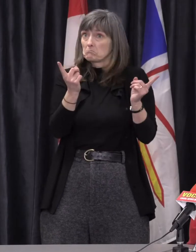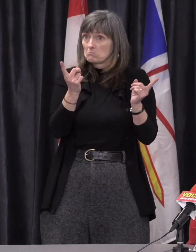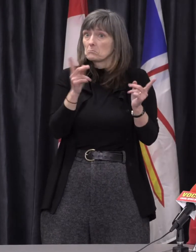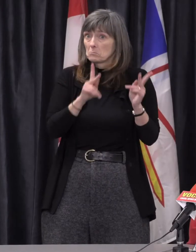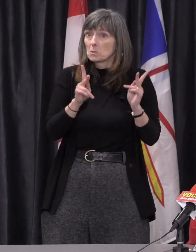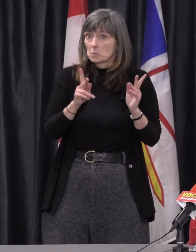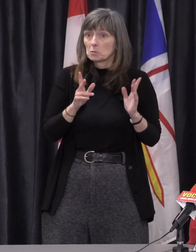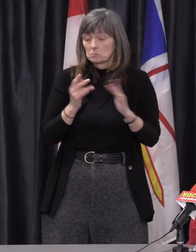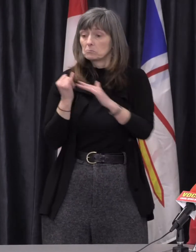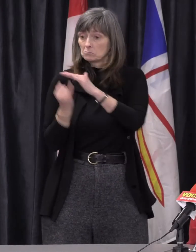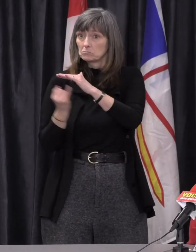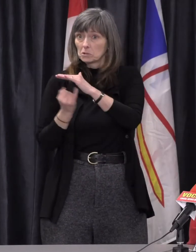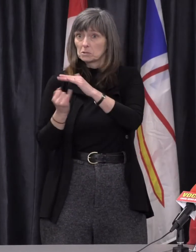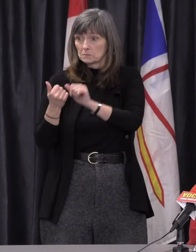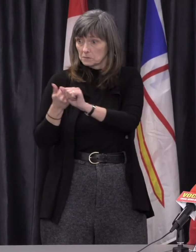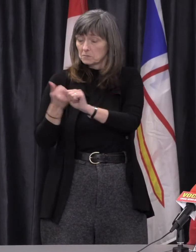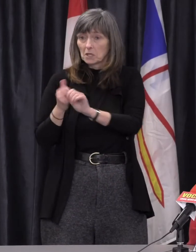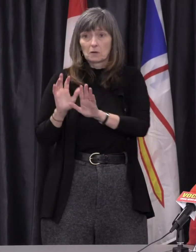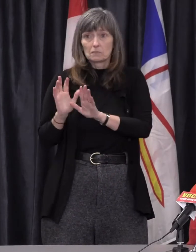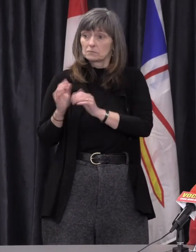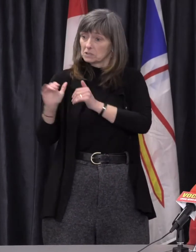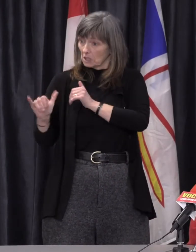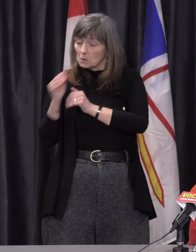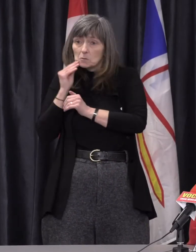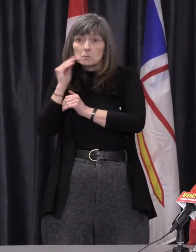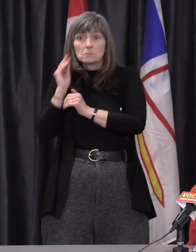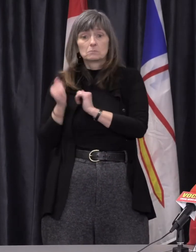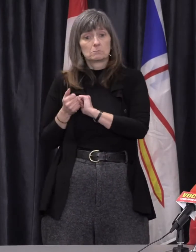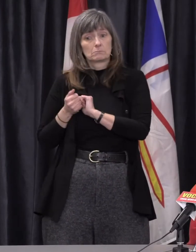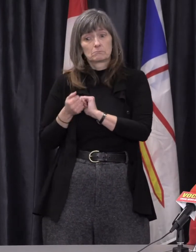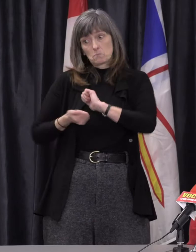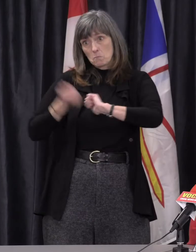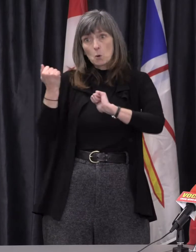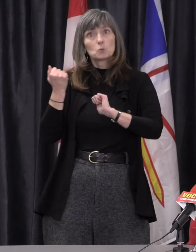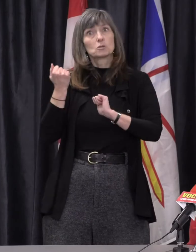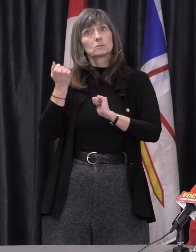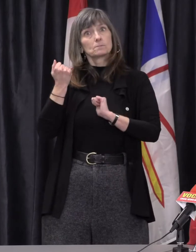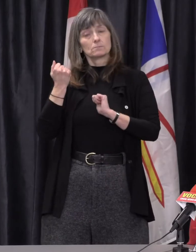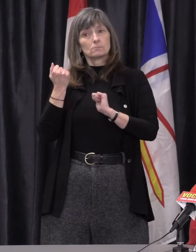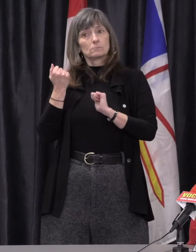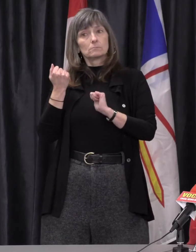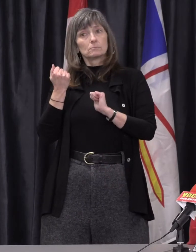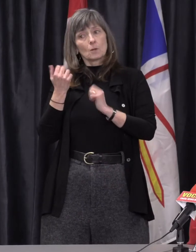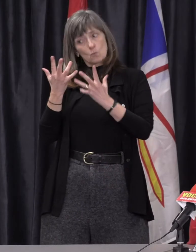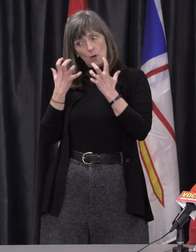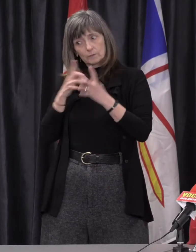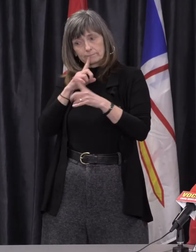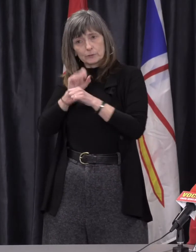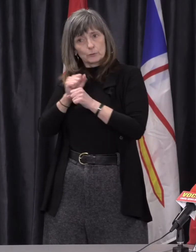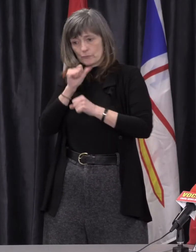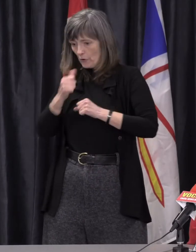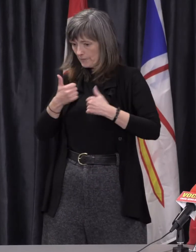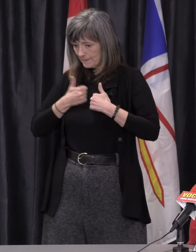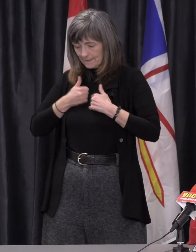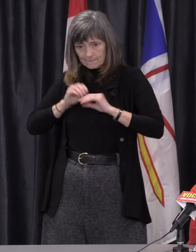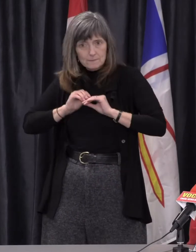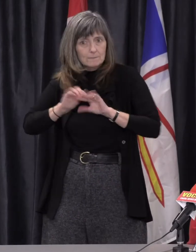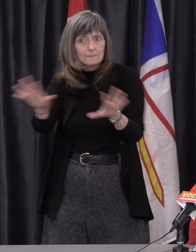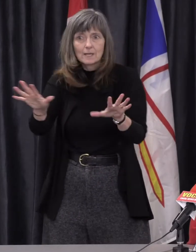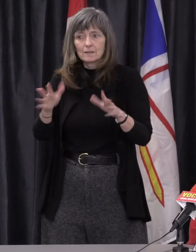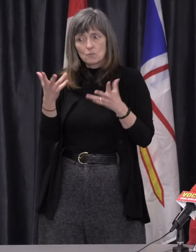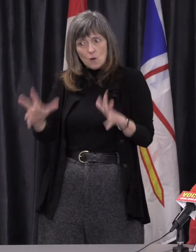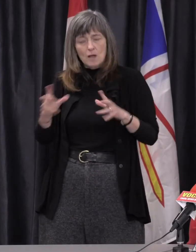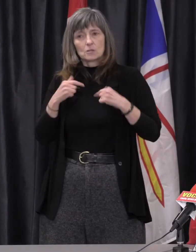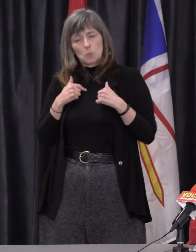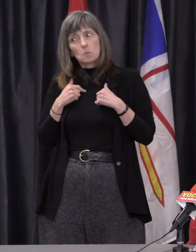this point. Most people, I think, are quite conscientious and want to ensure that they don't cause